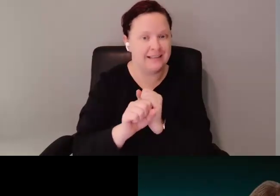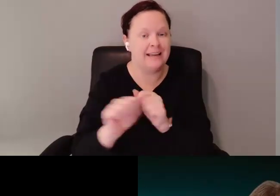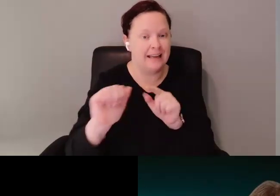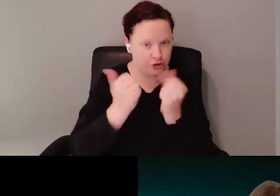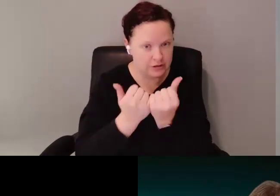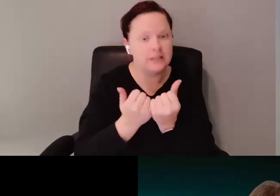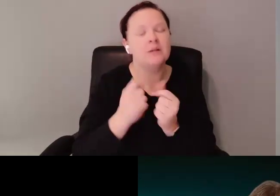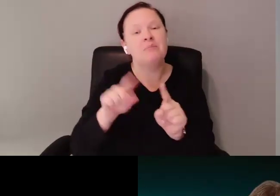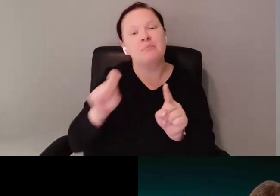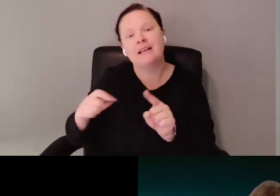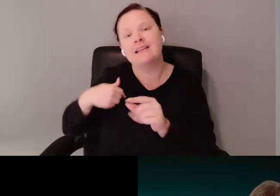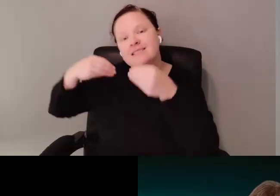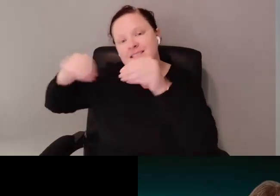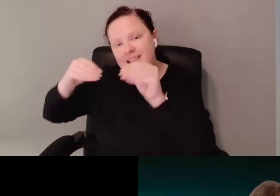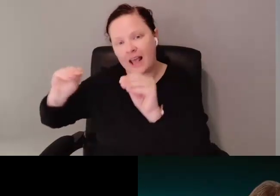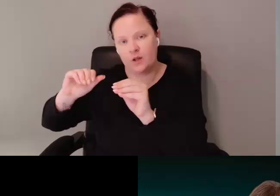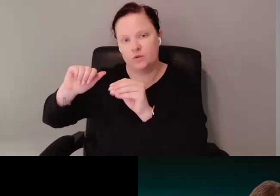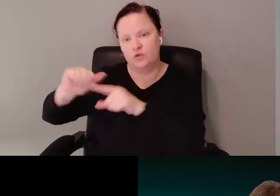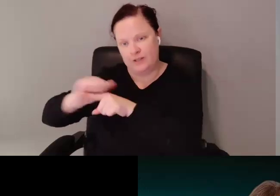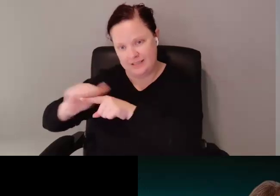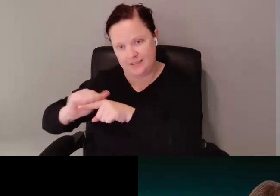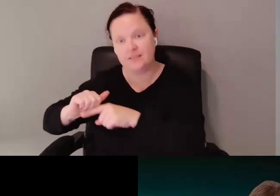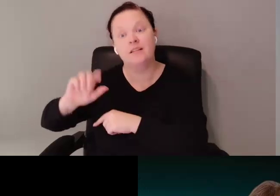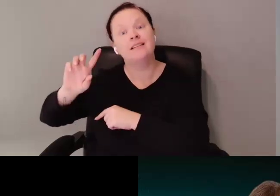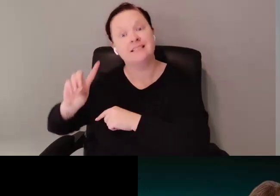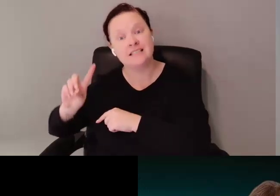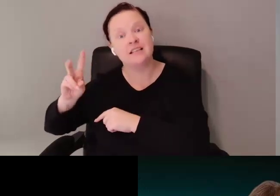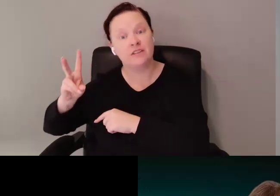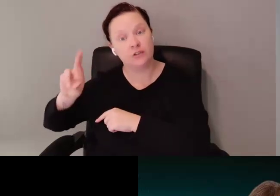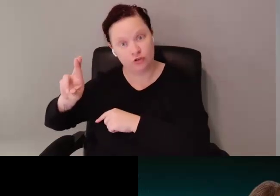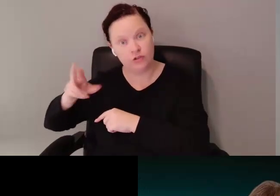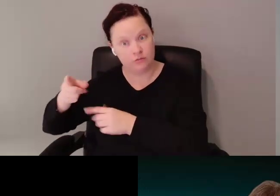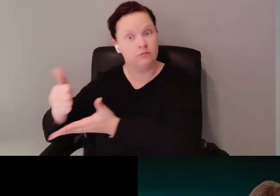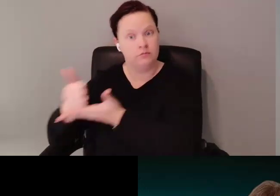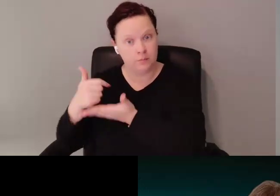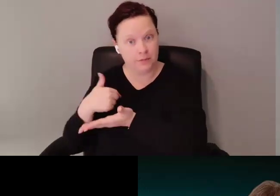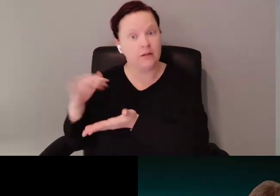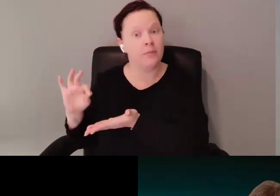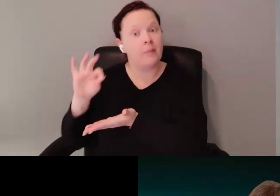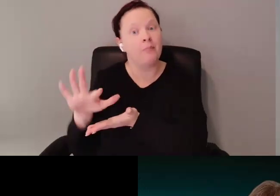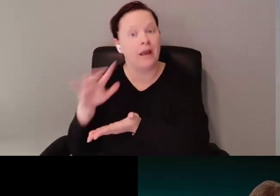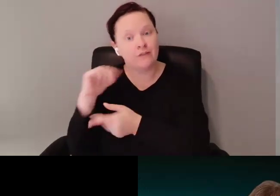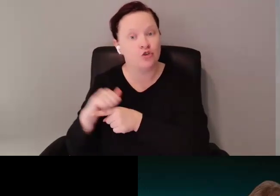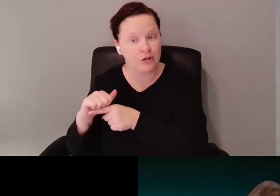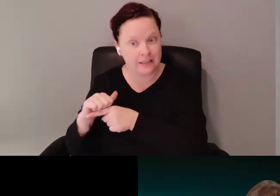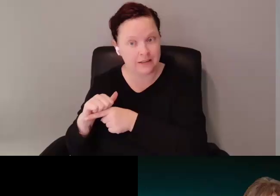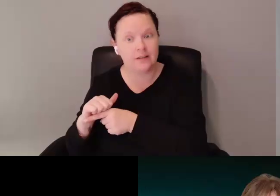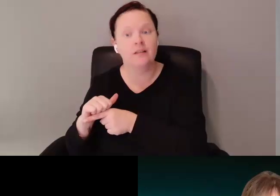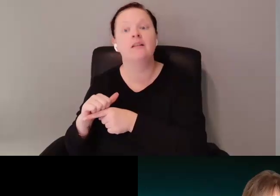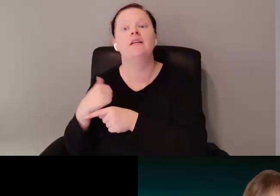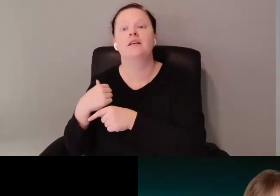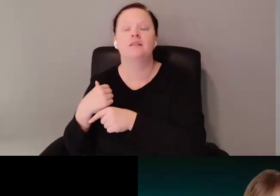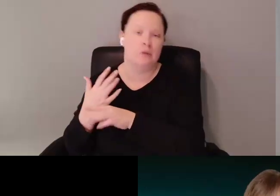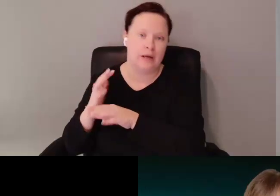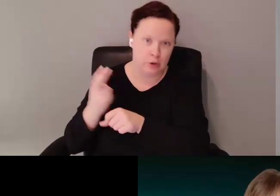training. So DVR and the workforce agency there, they helped me by paying for that. So then I kind of use it on